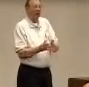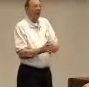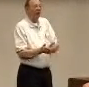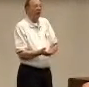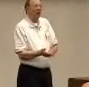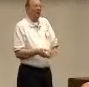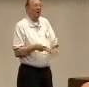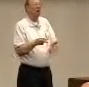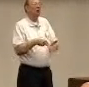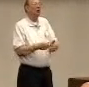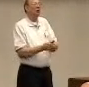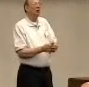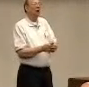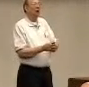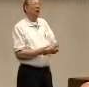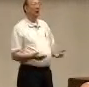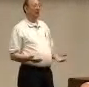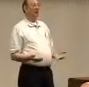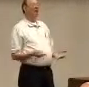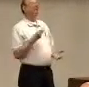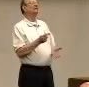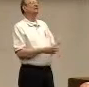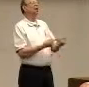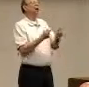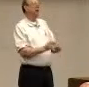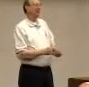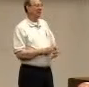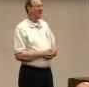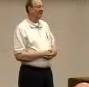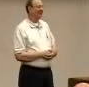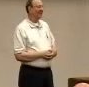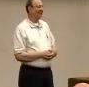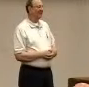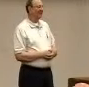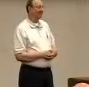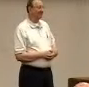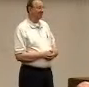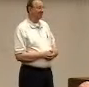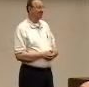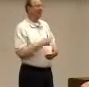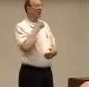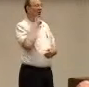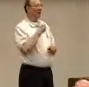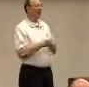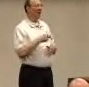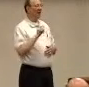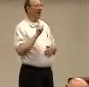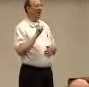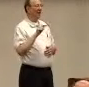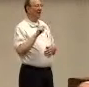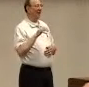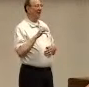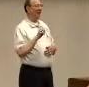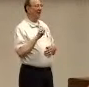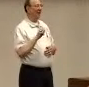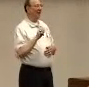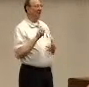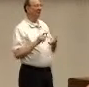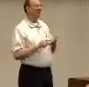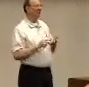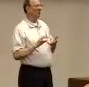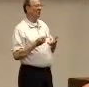as here's a Bible, let's read it together, and let's see what happens next. There is a girl named